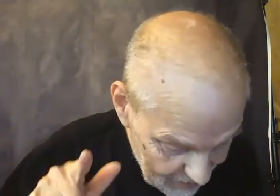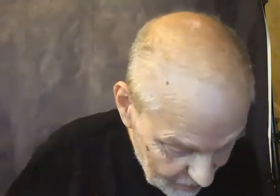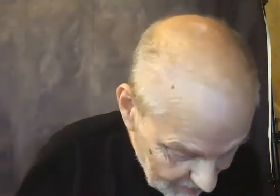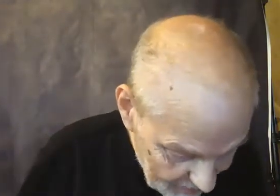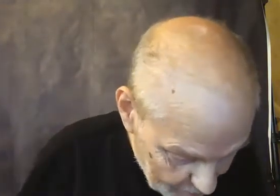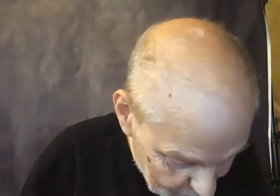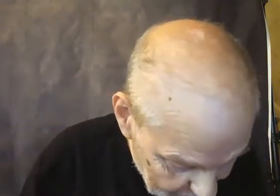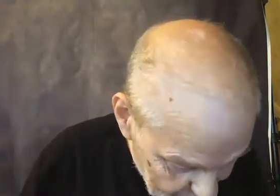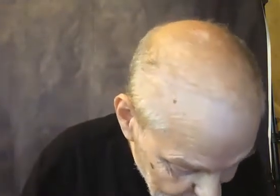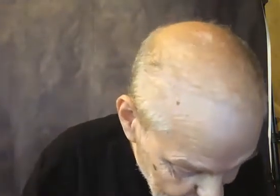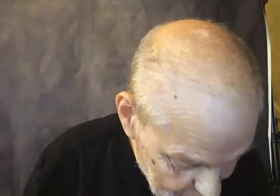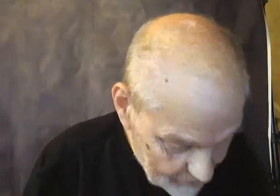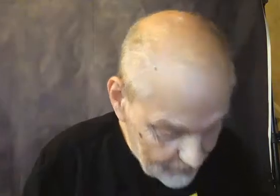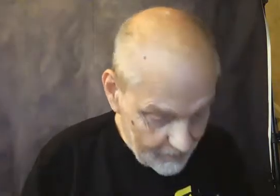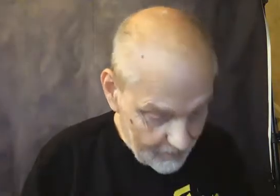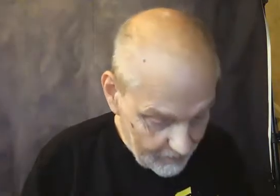EG and slap your knee.